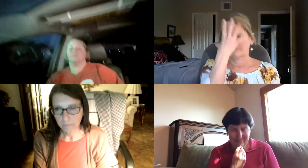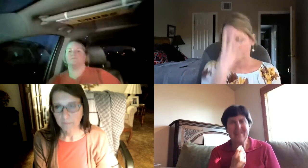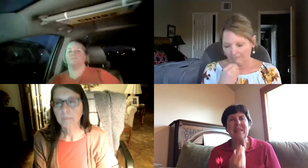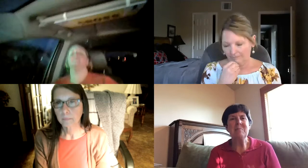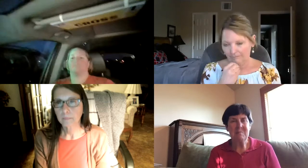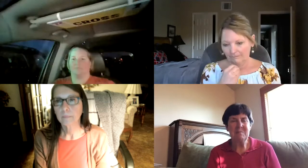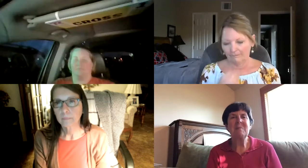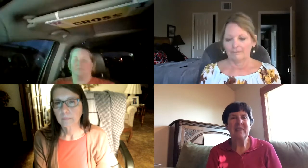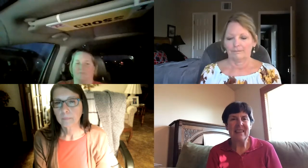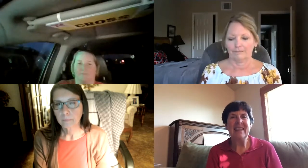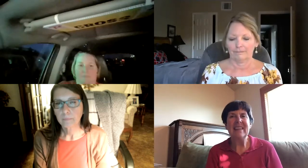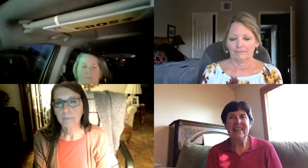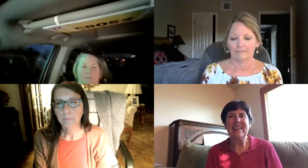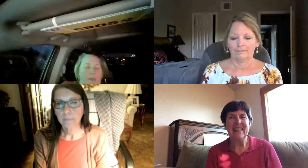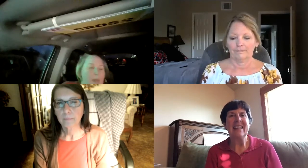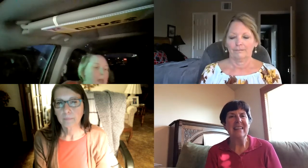sleep,